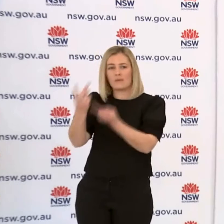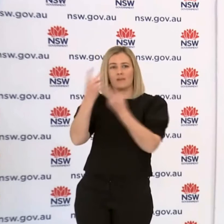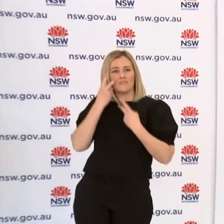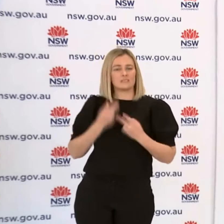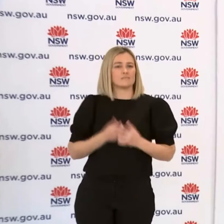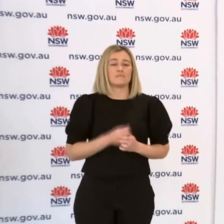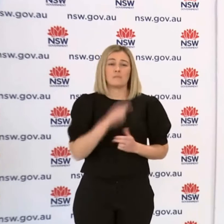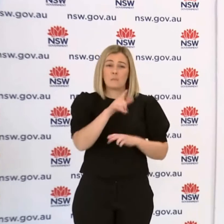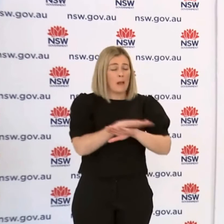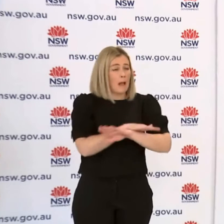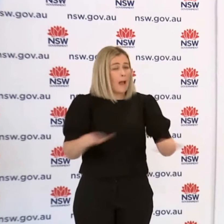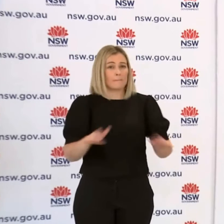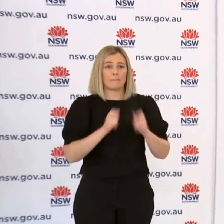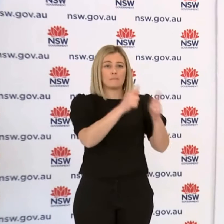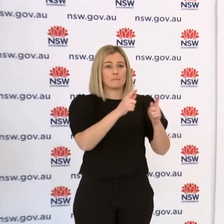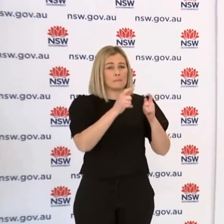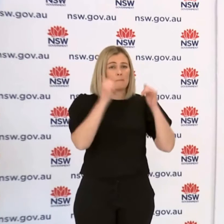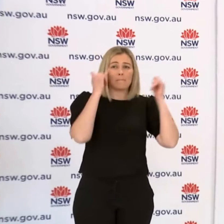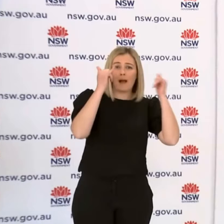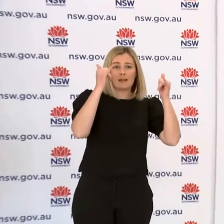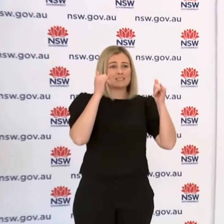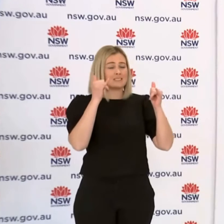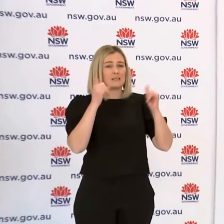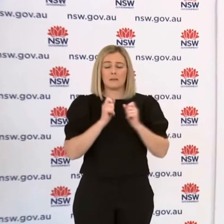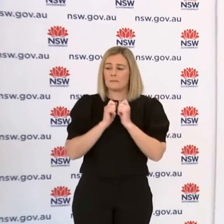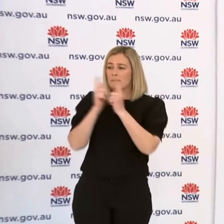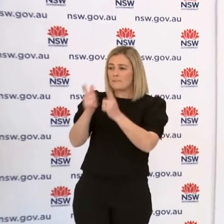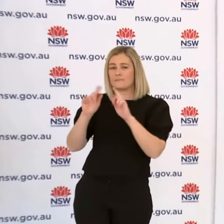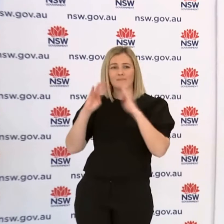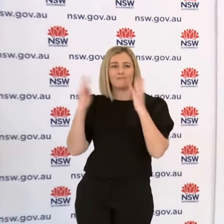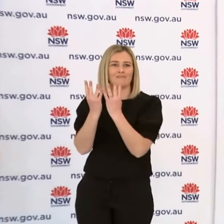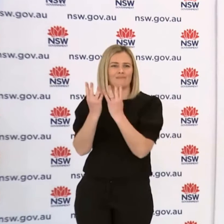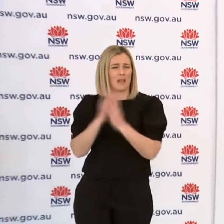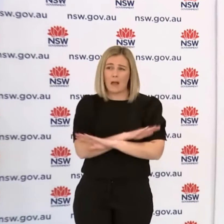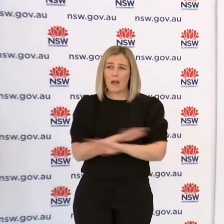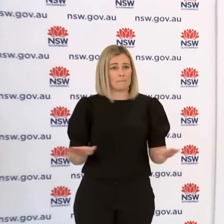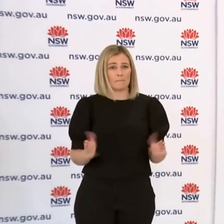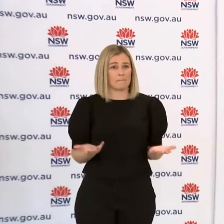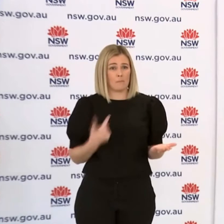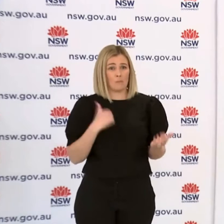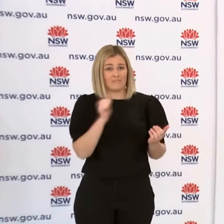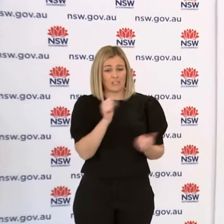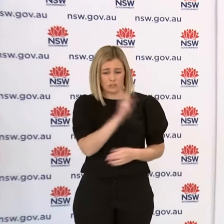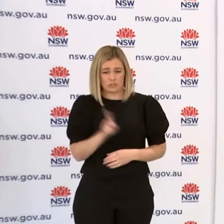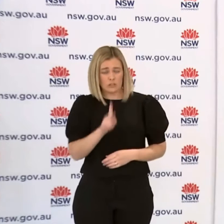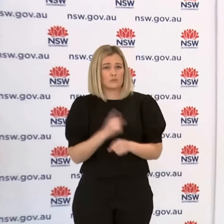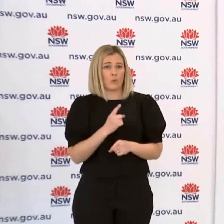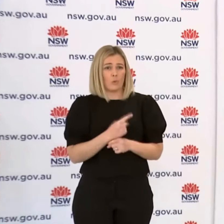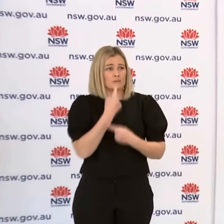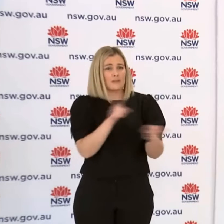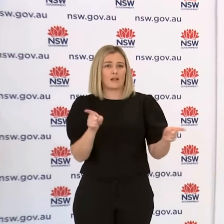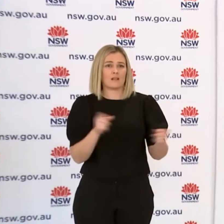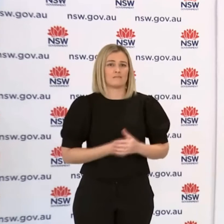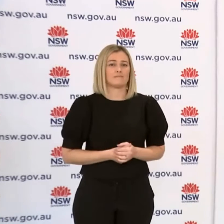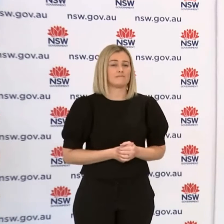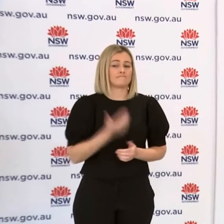a gathering. That is absolutely not what you're supposed to be doing. And of course, we've seen the cases up in Newcastle that it appears there